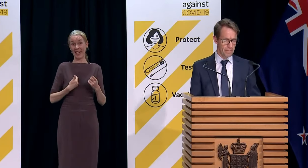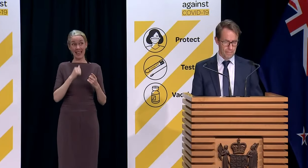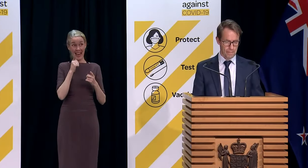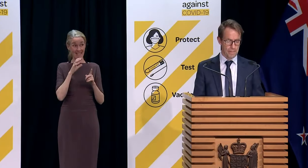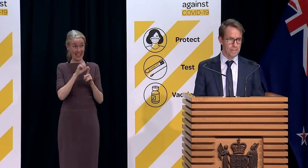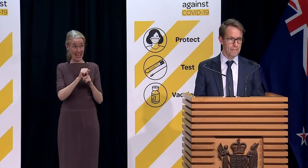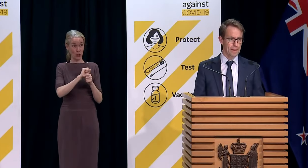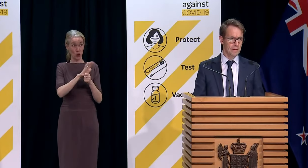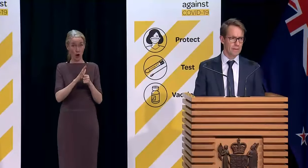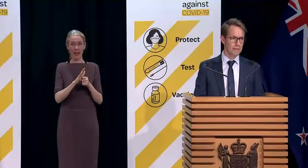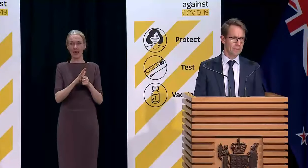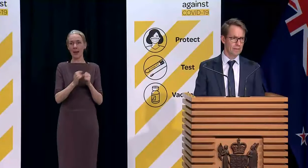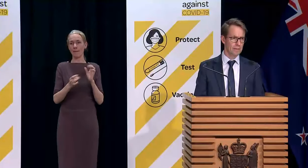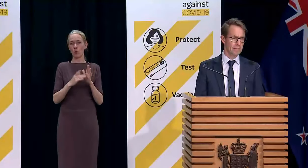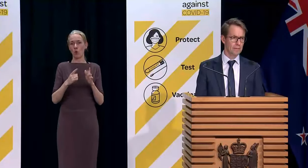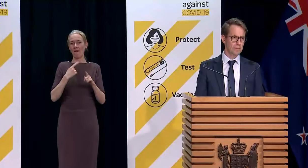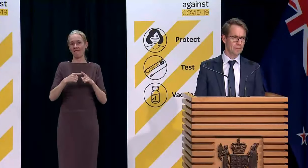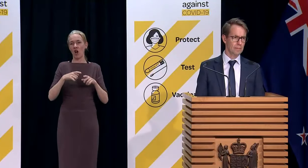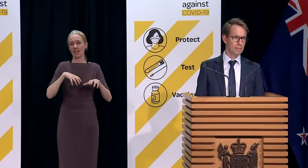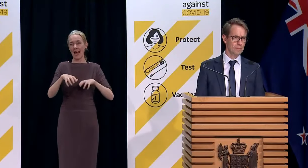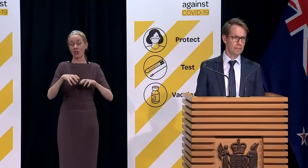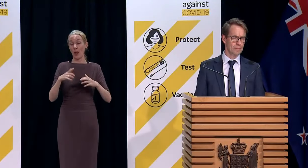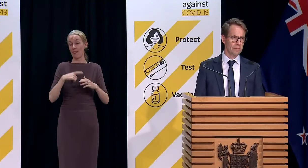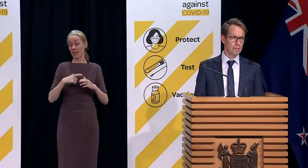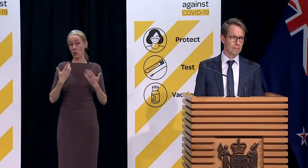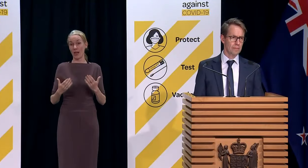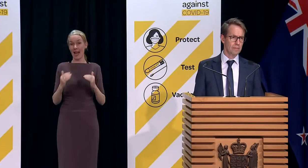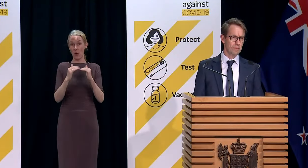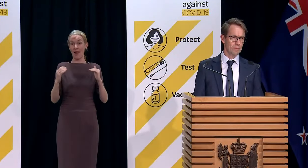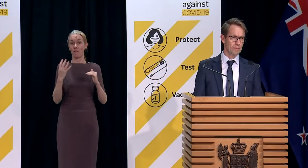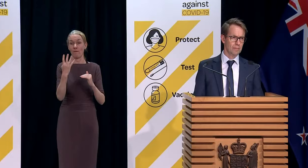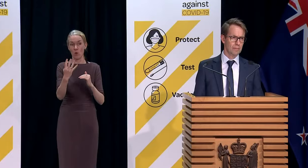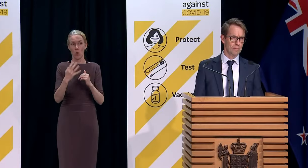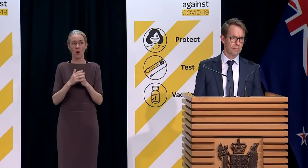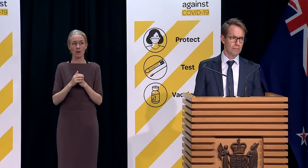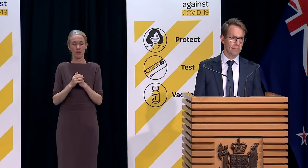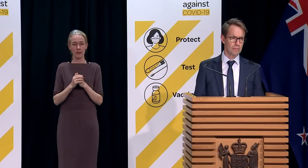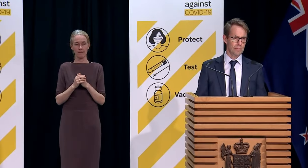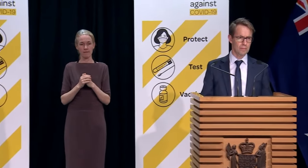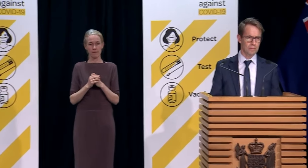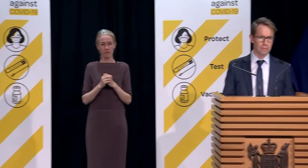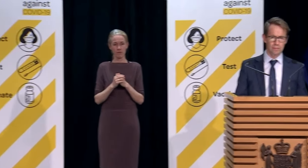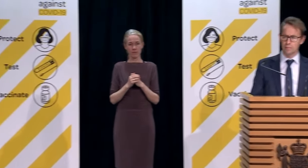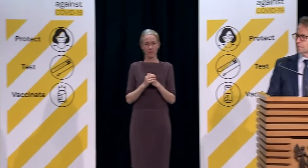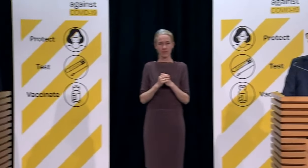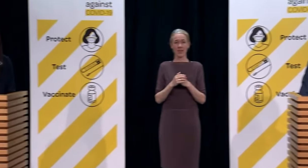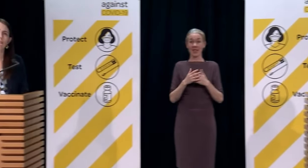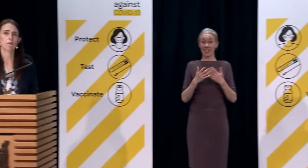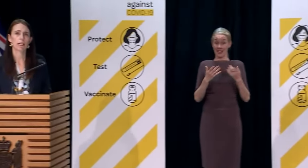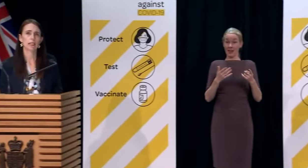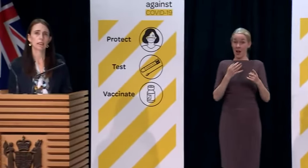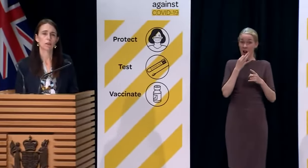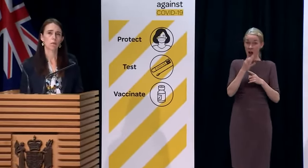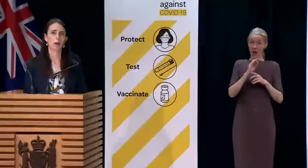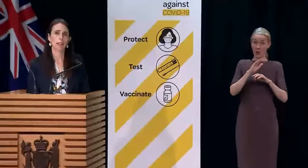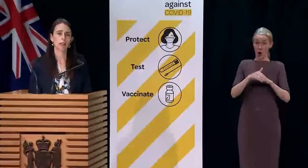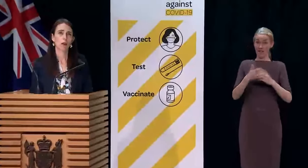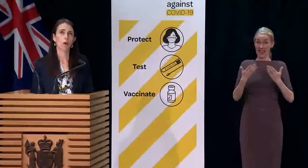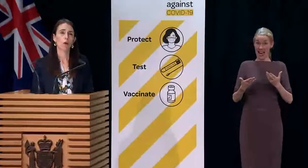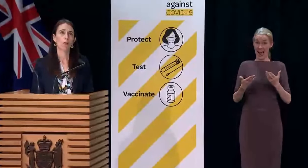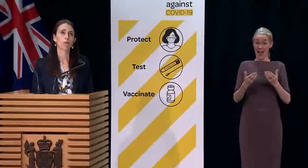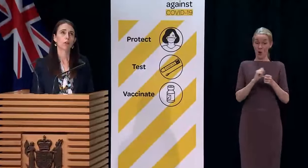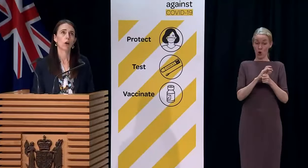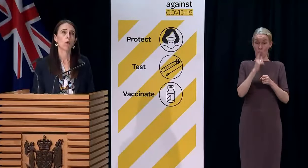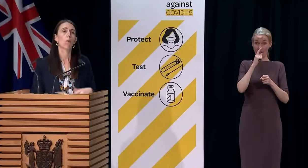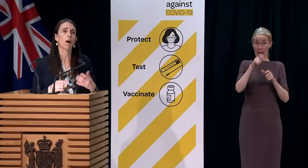Just lastly, Yeah. you found out that there were 6 babies now with COVID-19. How did that make you feel? Oh, you know, this for me is a